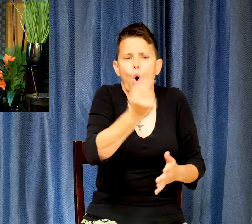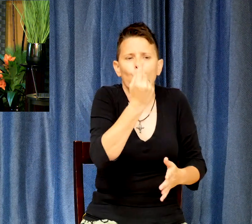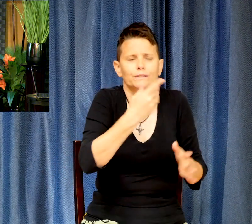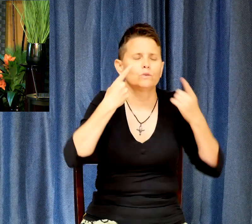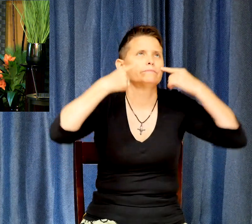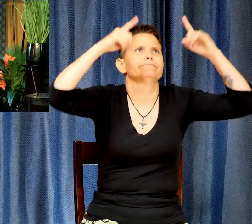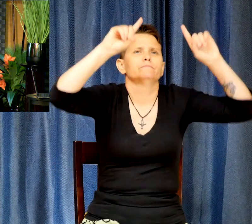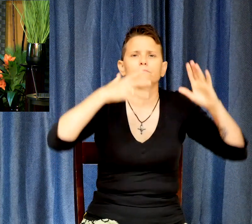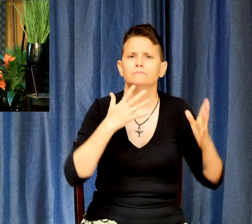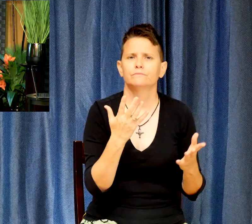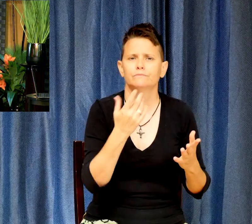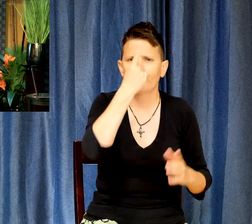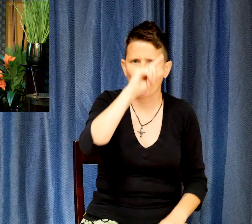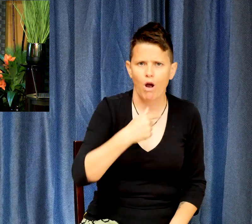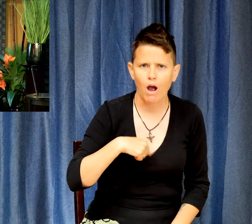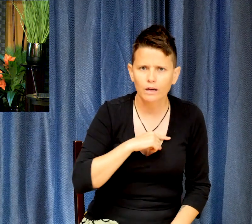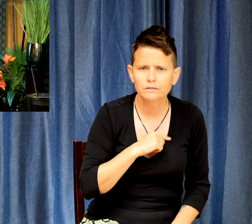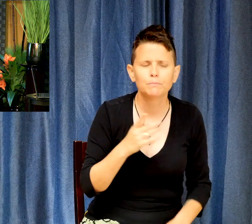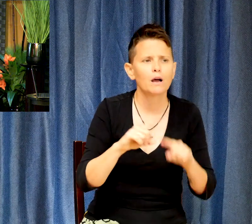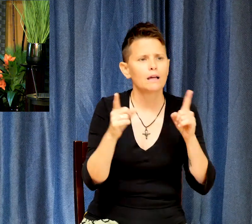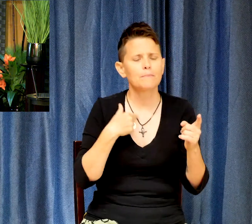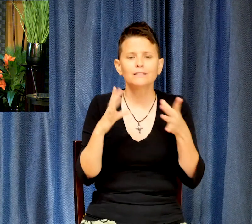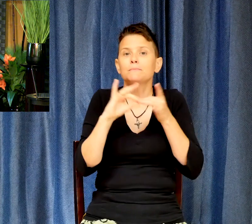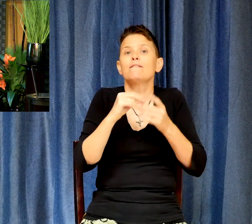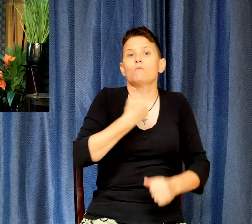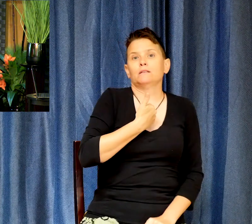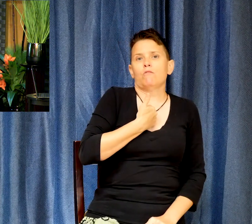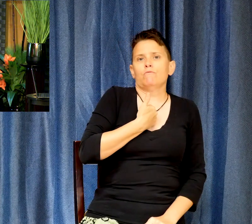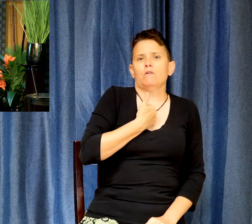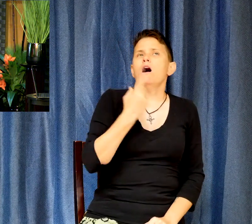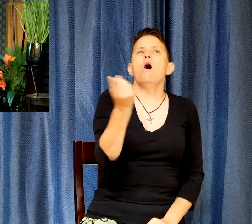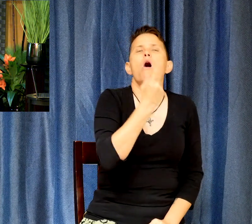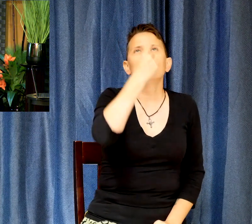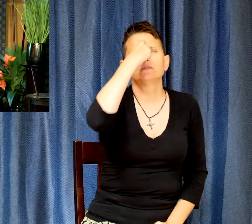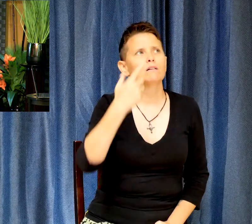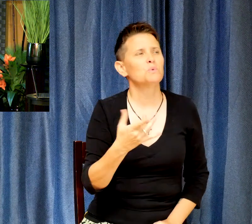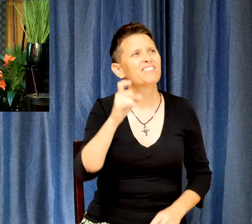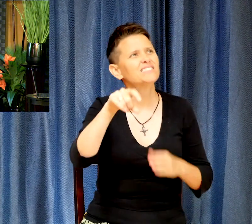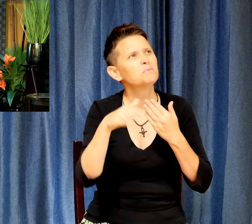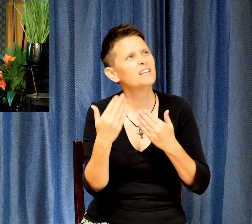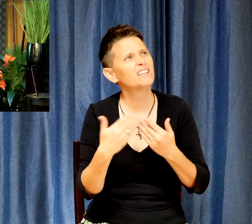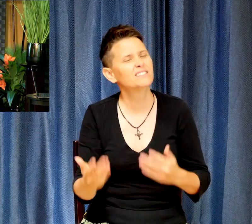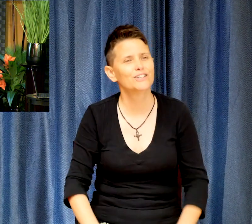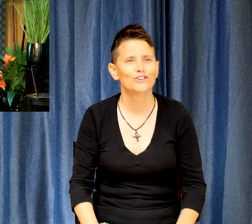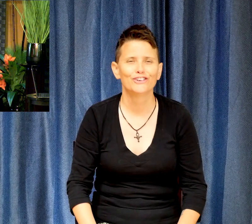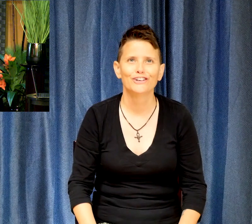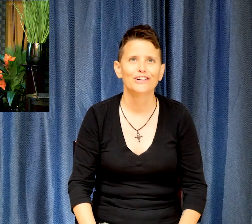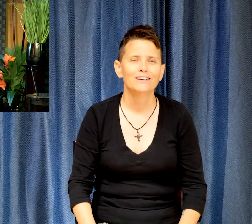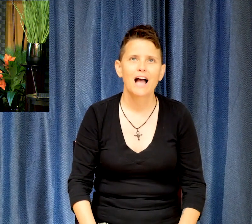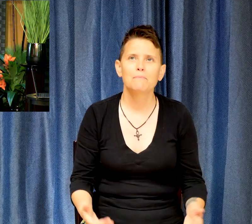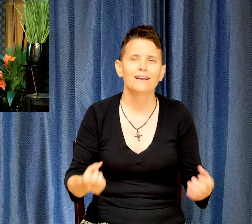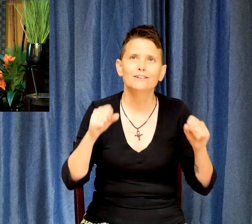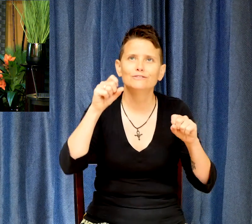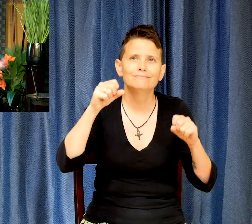communities, at least I'll speak for myself, like I just thought, this should be easier. Like, this should just be a lot easier.